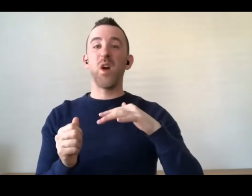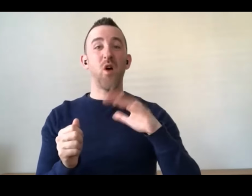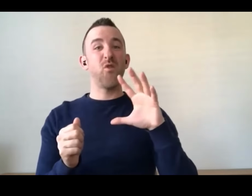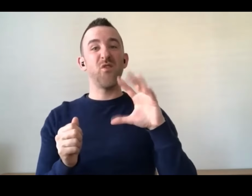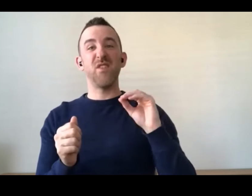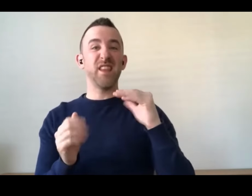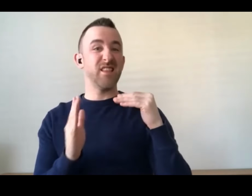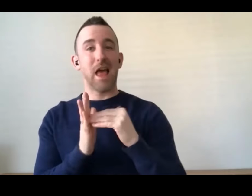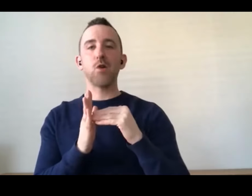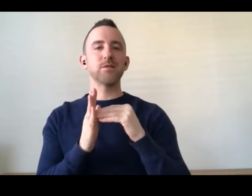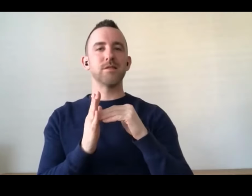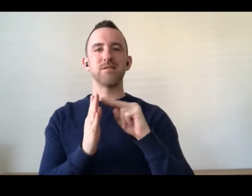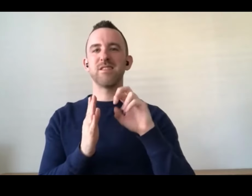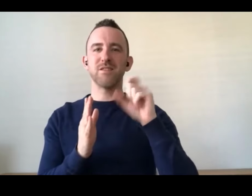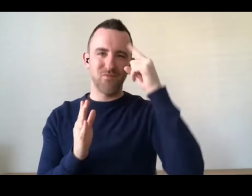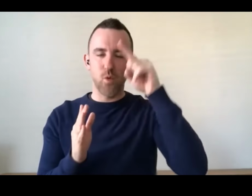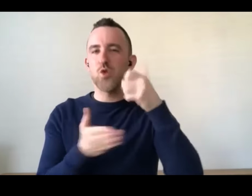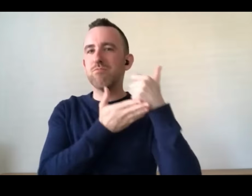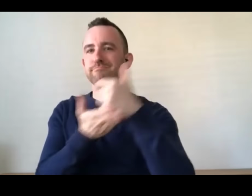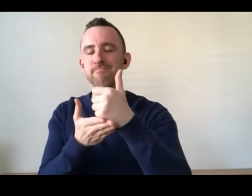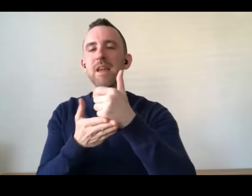that are going to keep people alive and keeping them healthy.